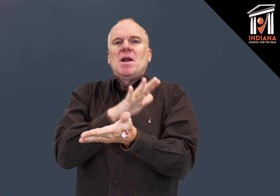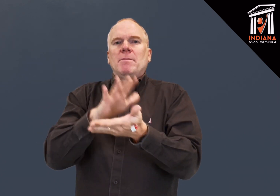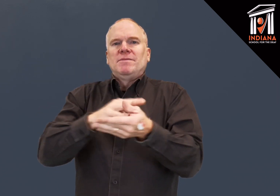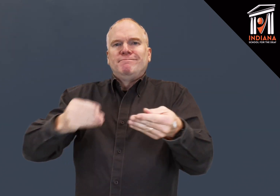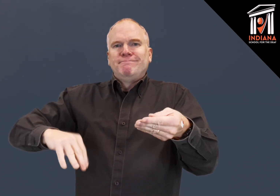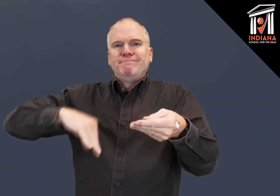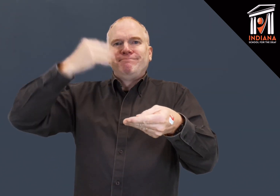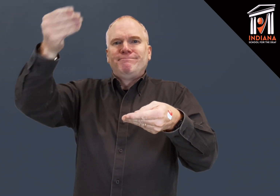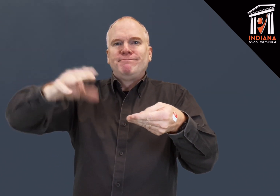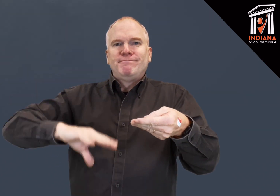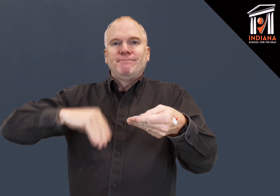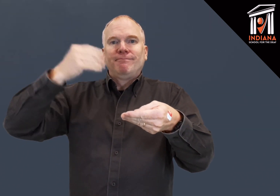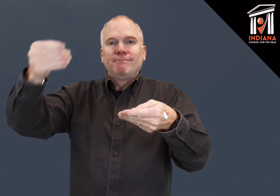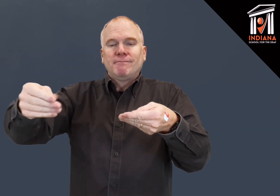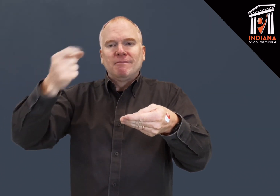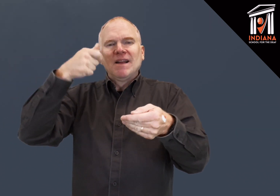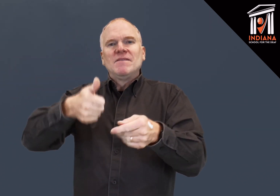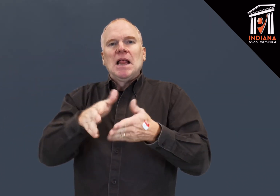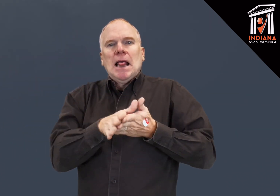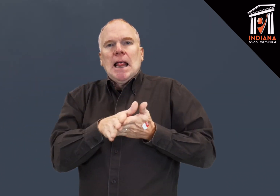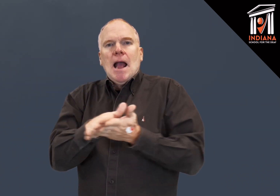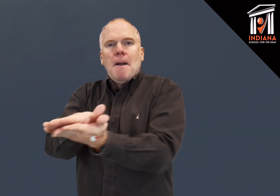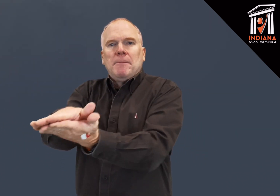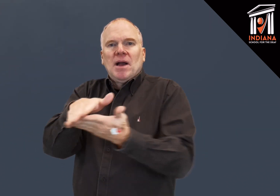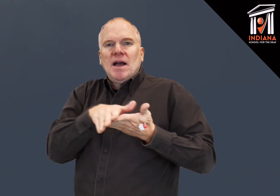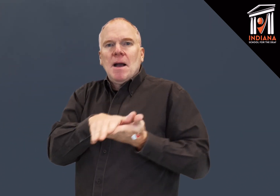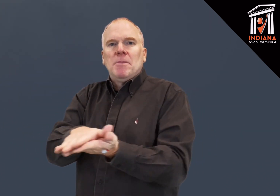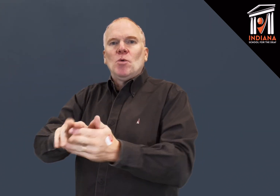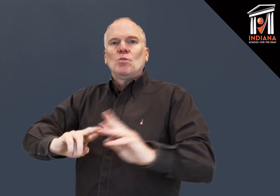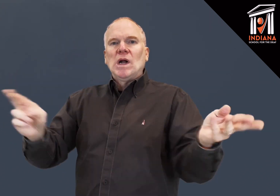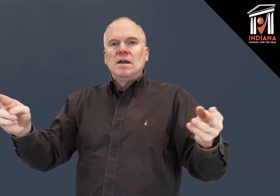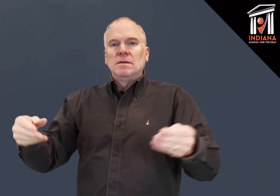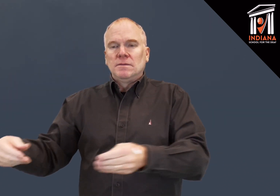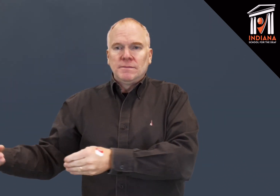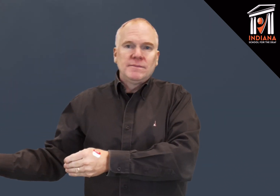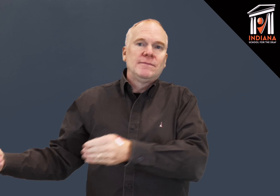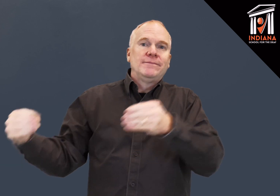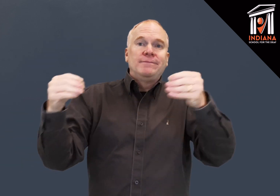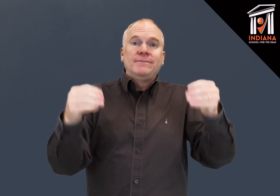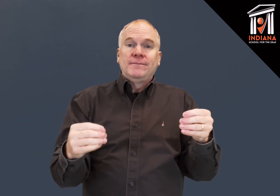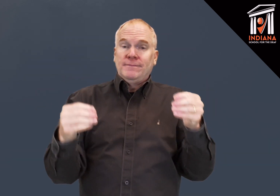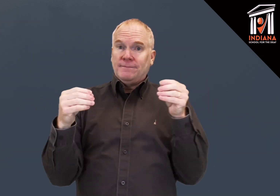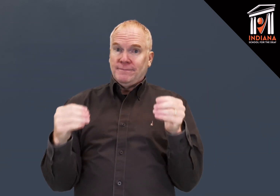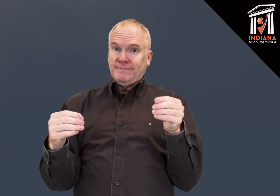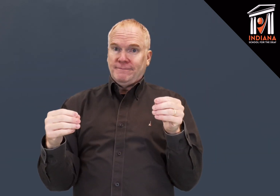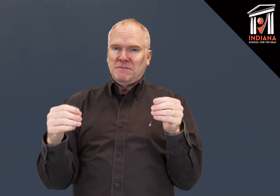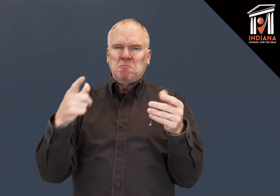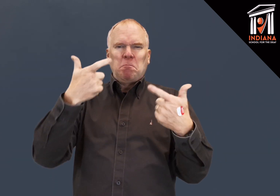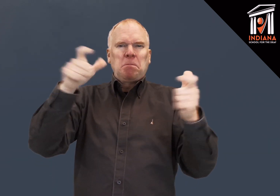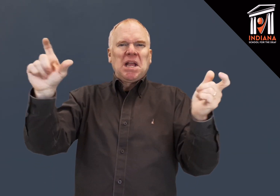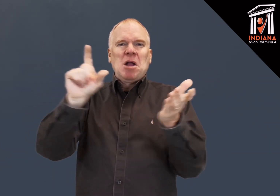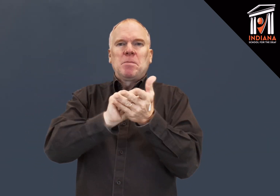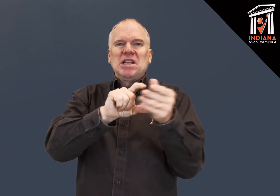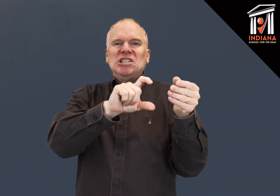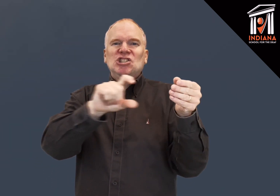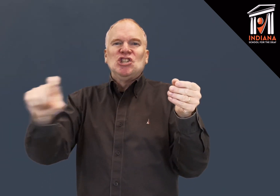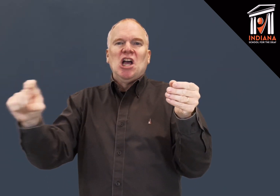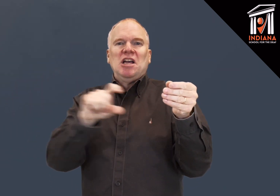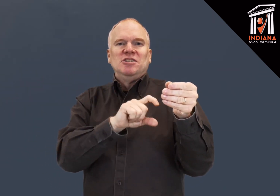taken off guard by that. However, she wandered off and came back with a laminated binder